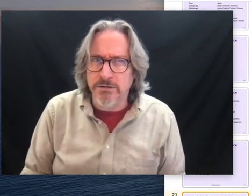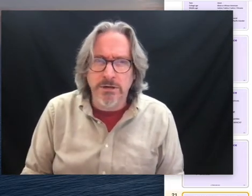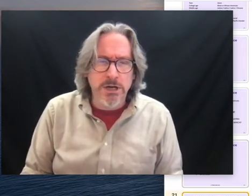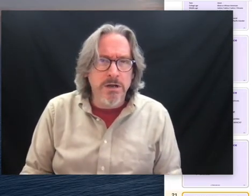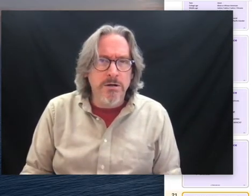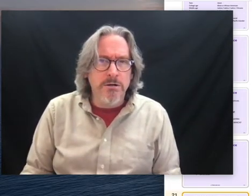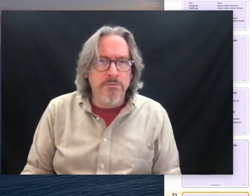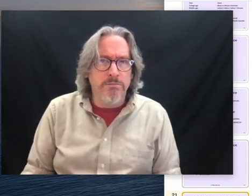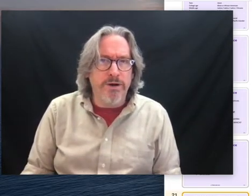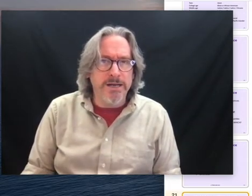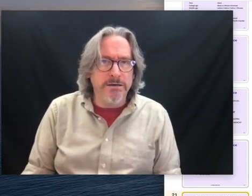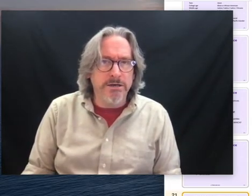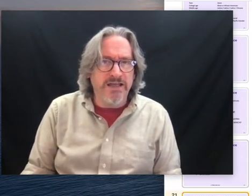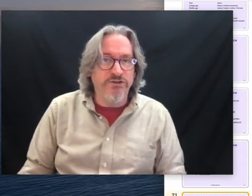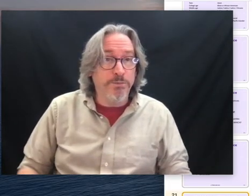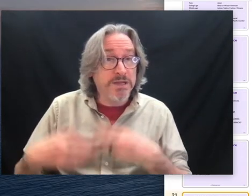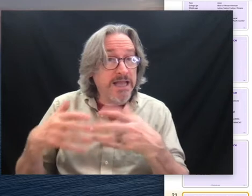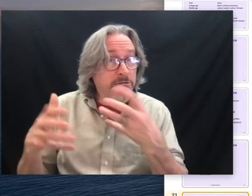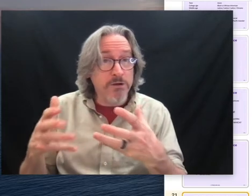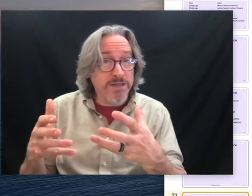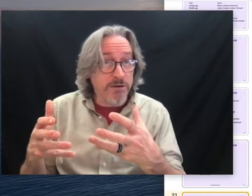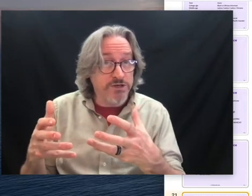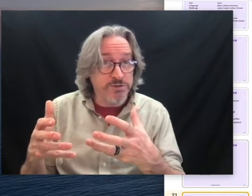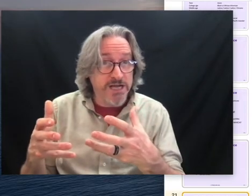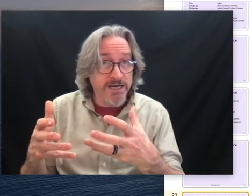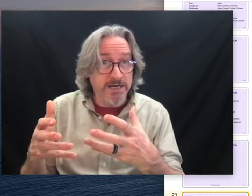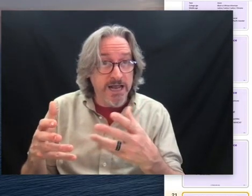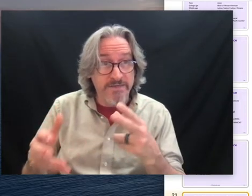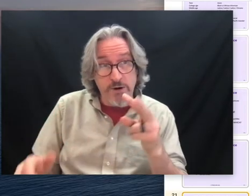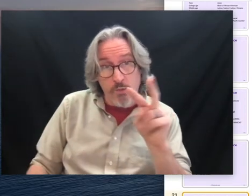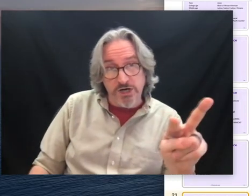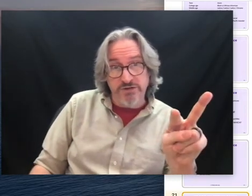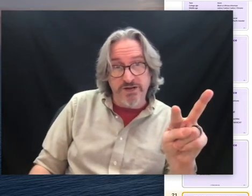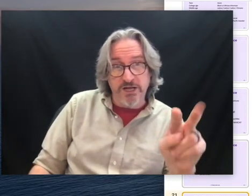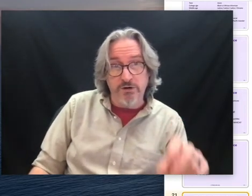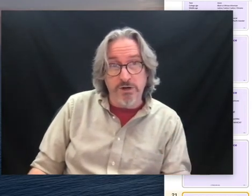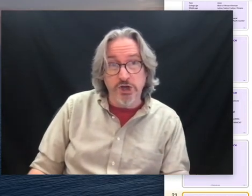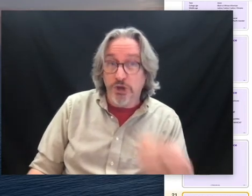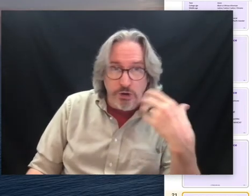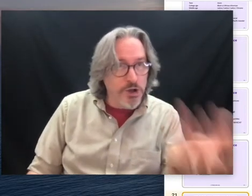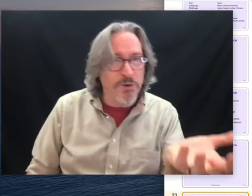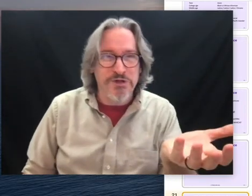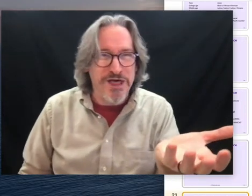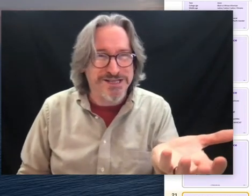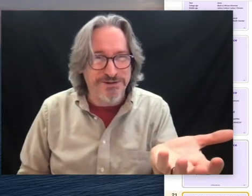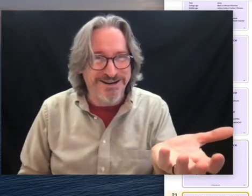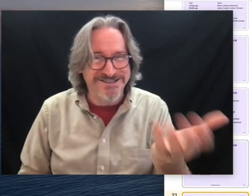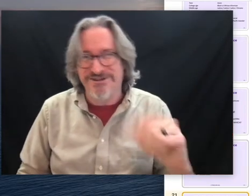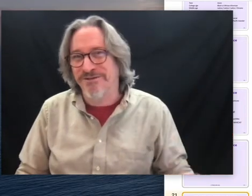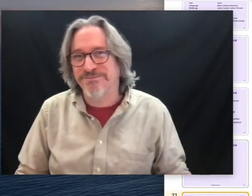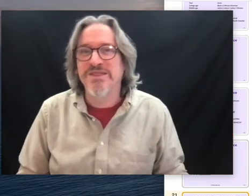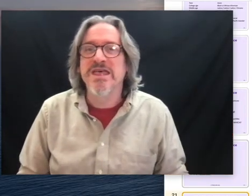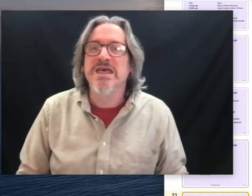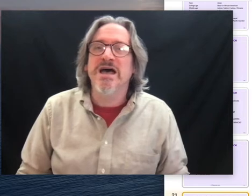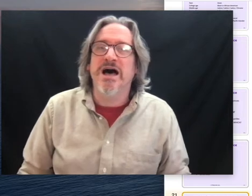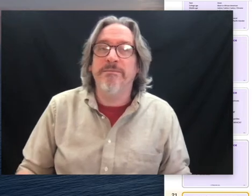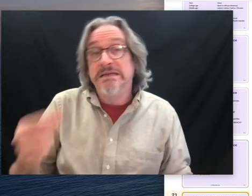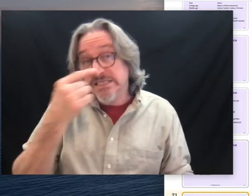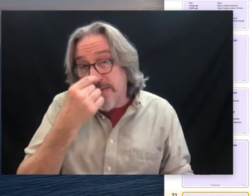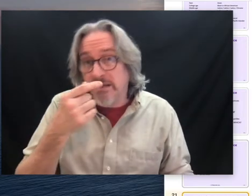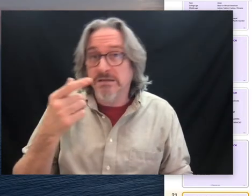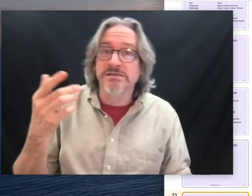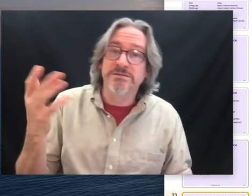about. But if you play around with how would you sign it and then watch the video, you'll know whether that's what it is or